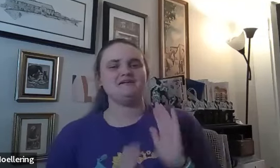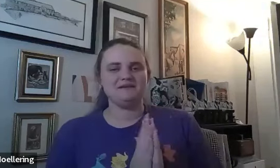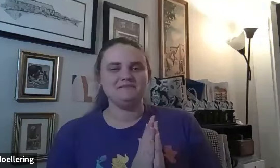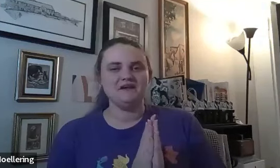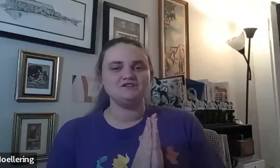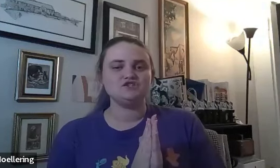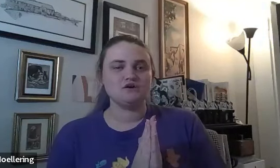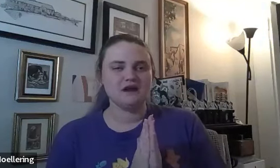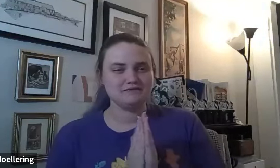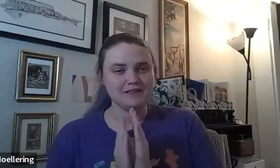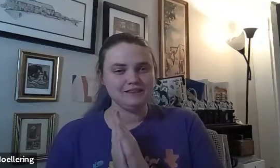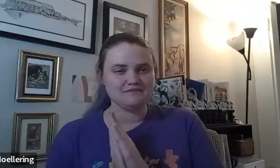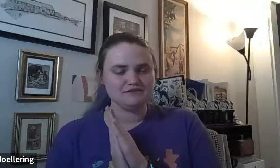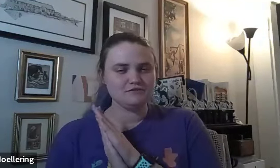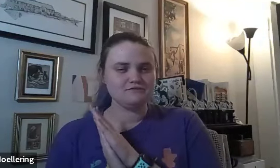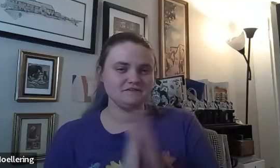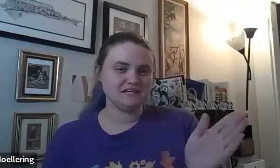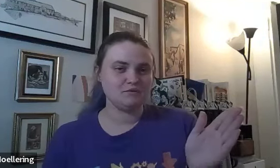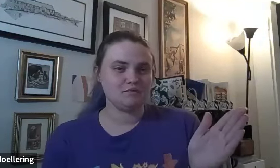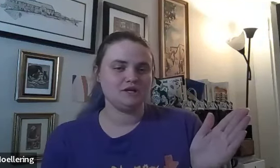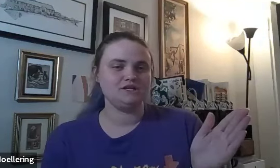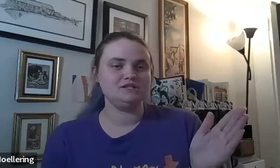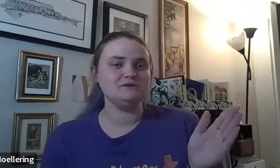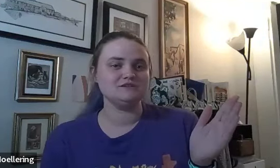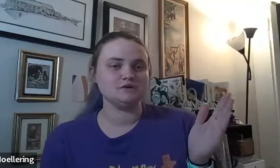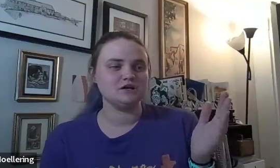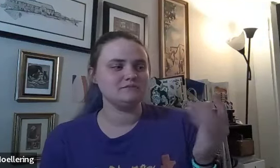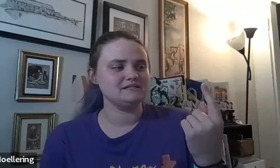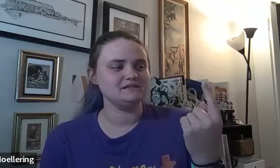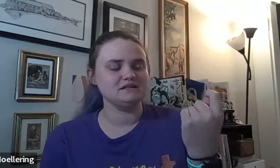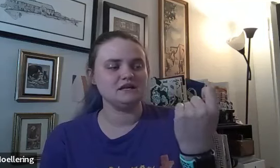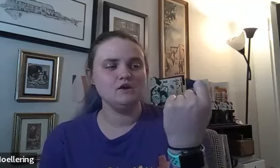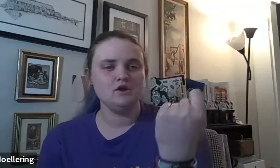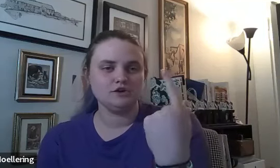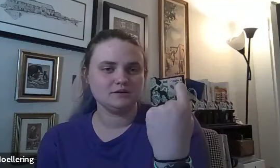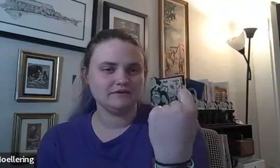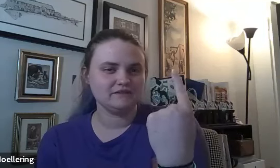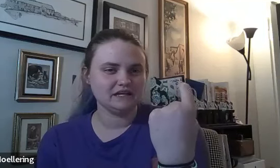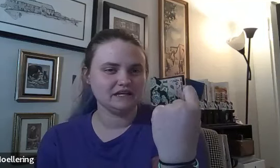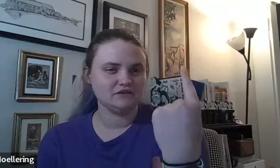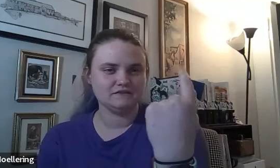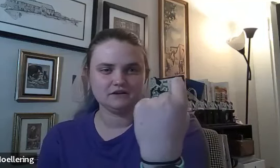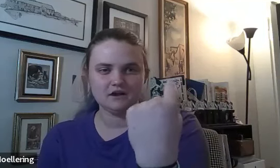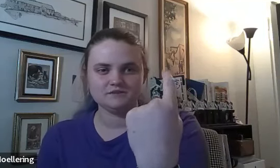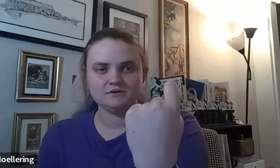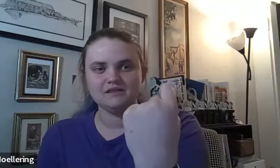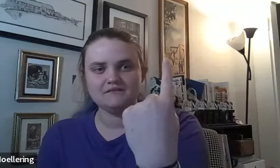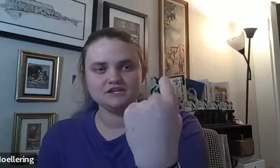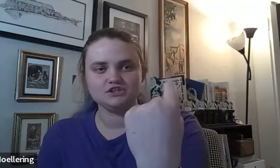right. So now for 11 through 15, what we're going to do is we're going to basically, you're going to be flicking your finger up. So 11 is just